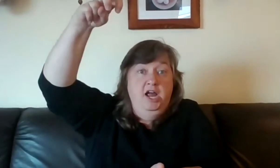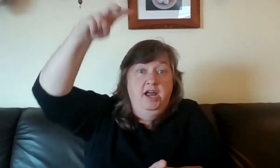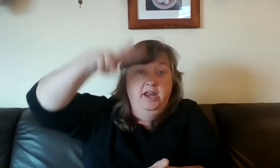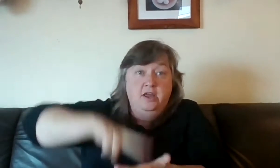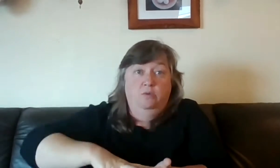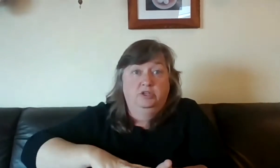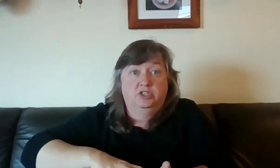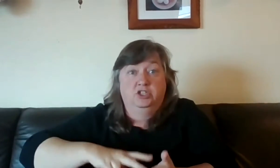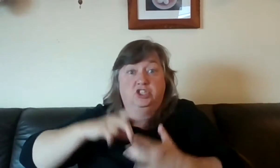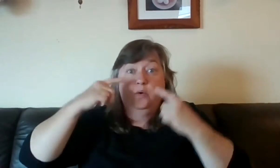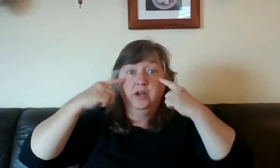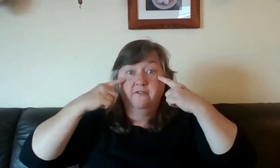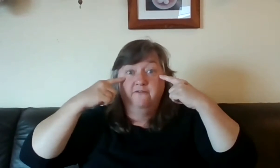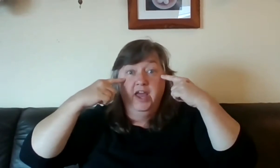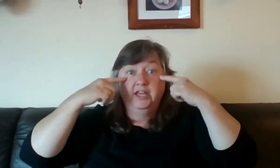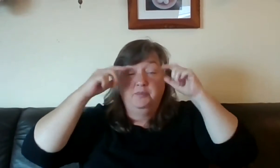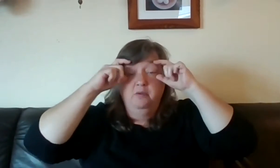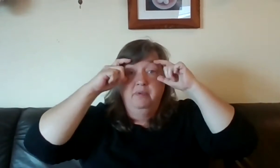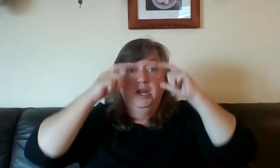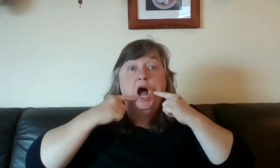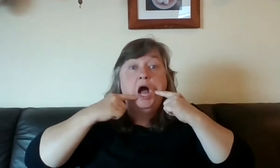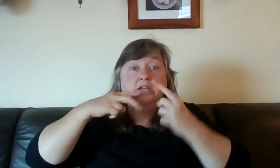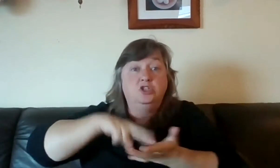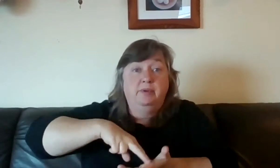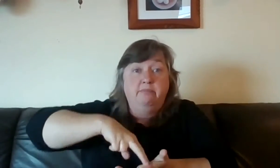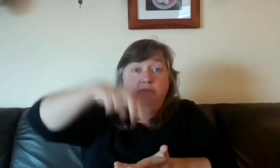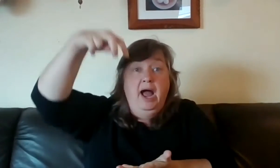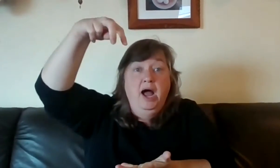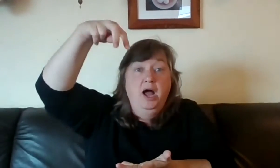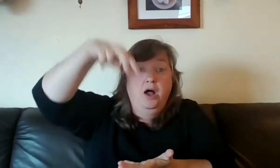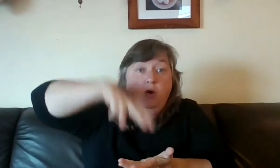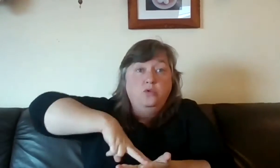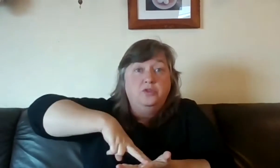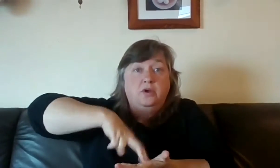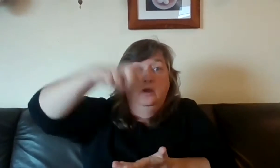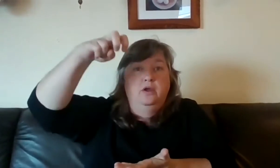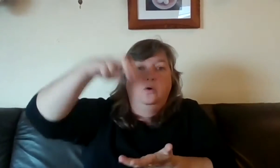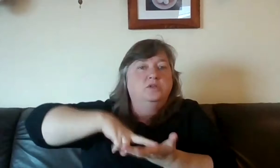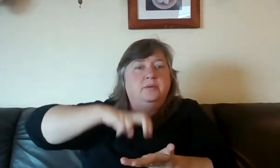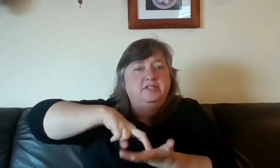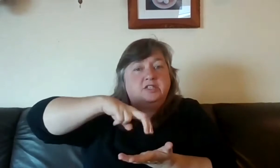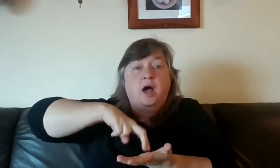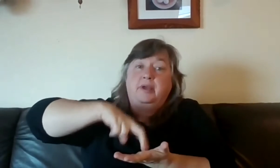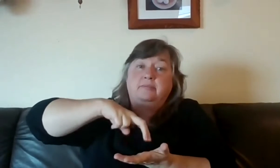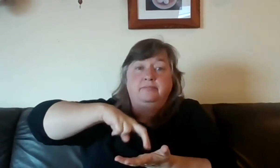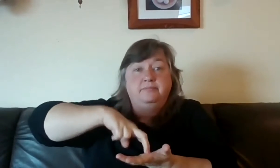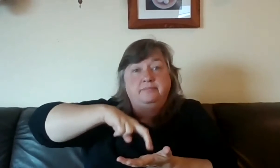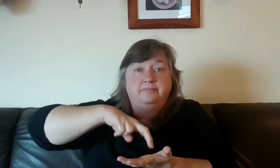high, which is going to show on your face by your big eyes and your big mouth, or somebody's just hopping.